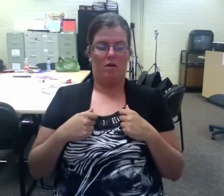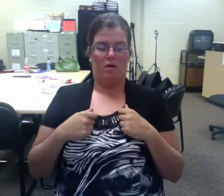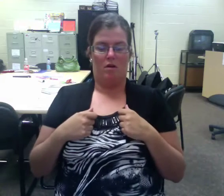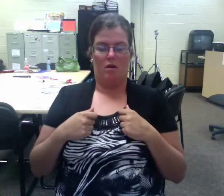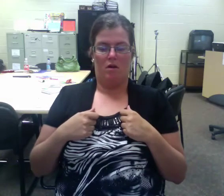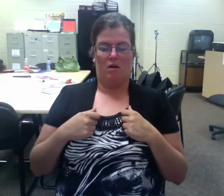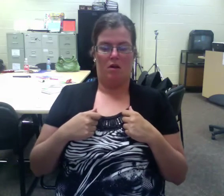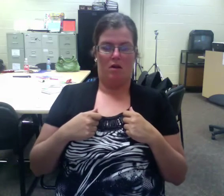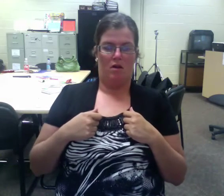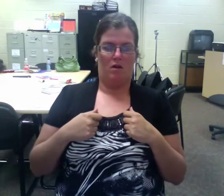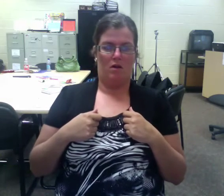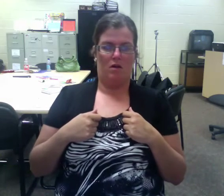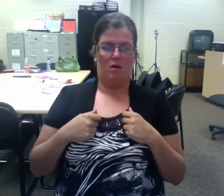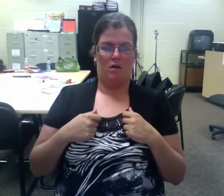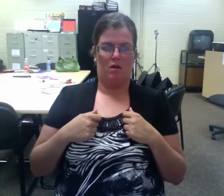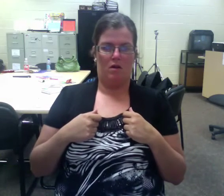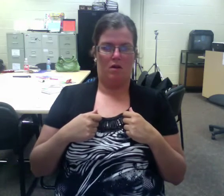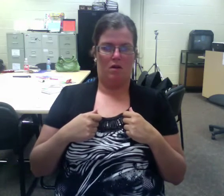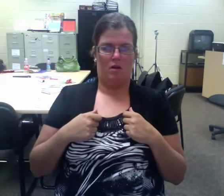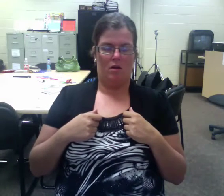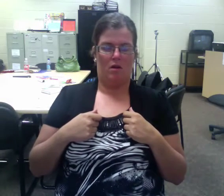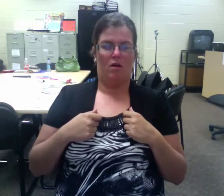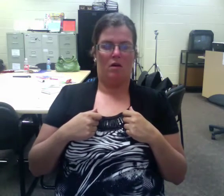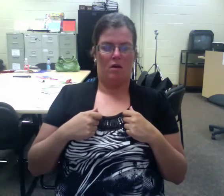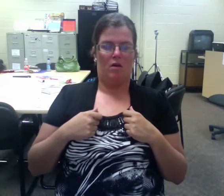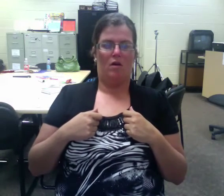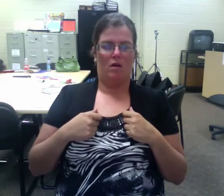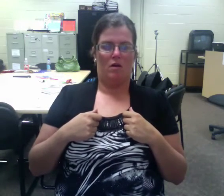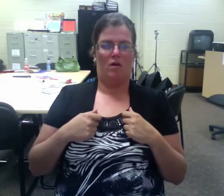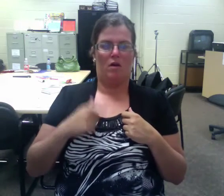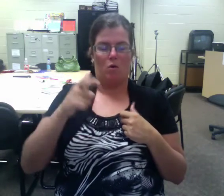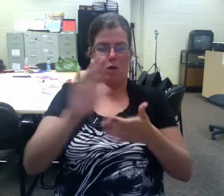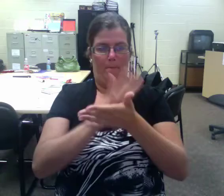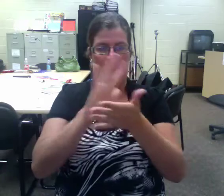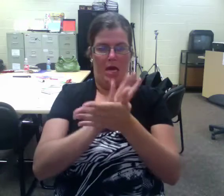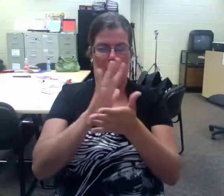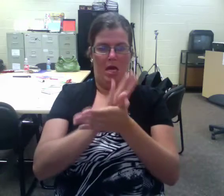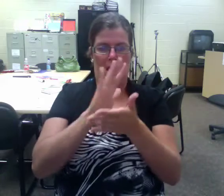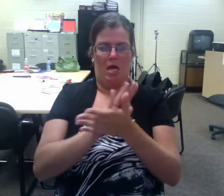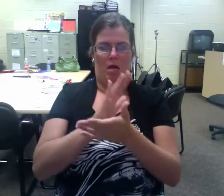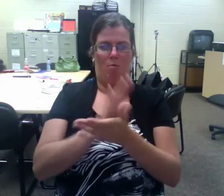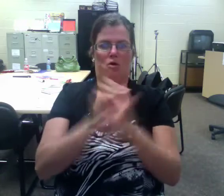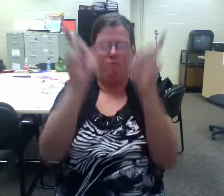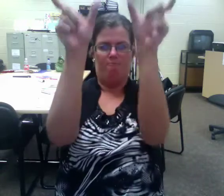we have Washington's group. So you can put 2 columns on your paper. Don't have to be long columns.